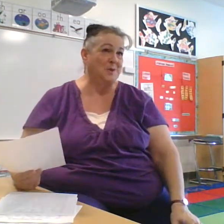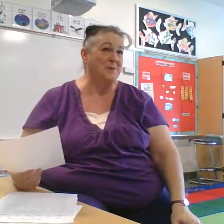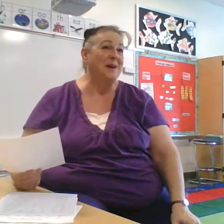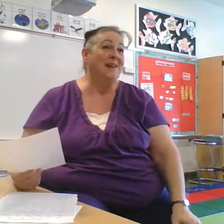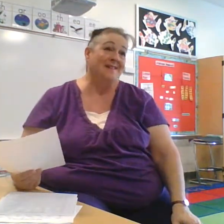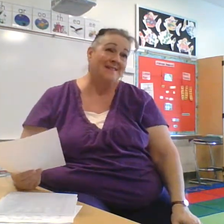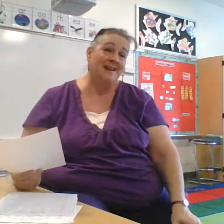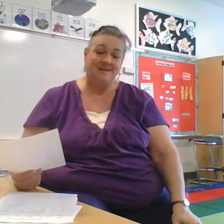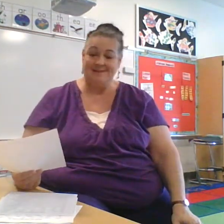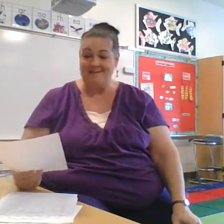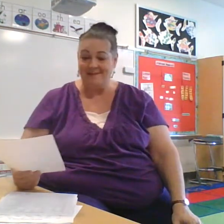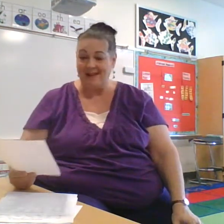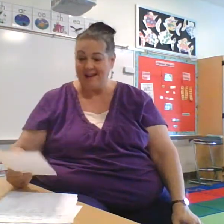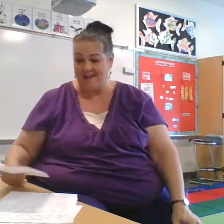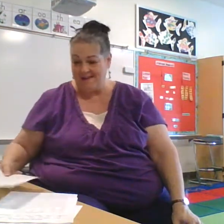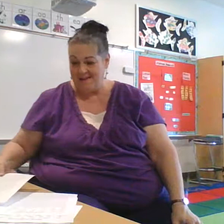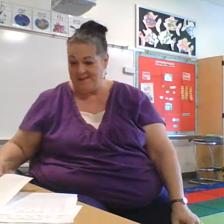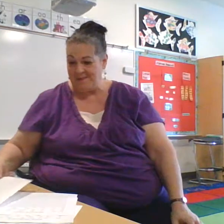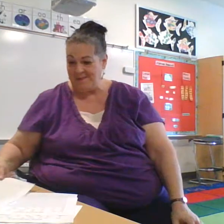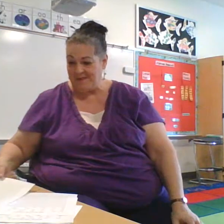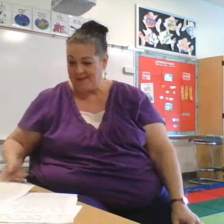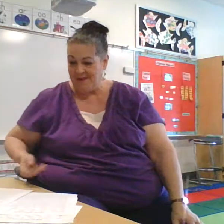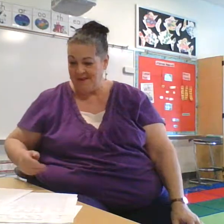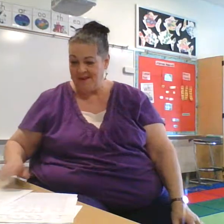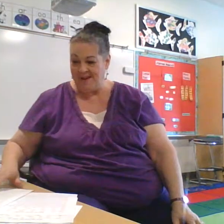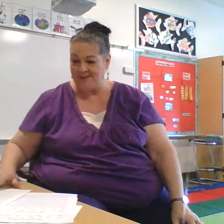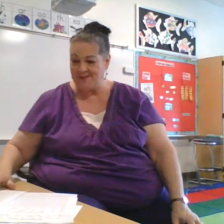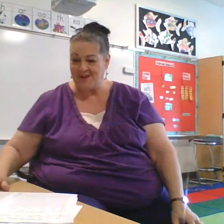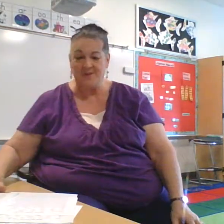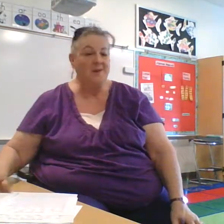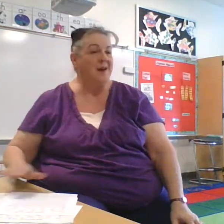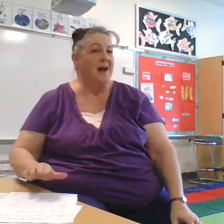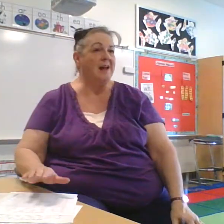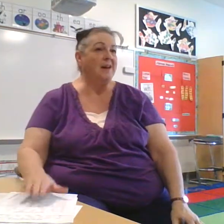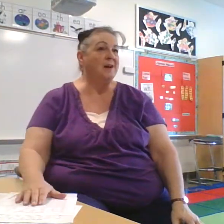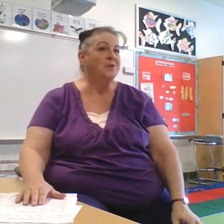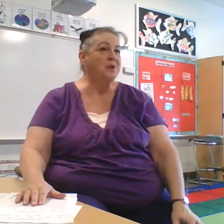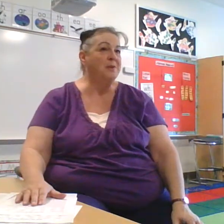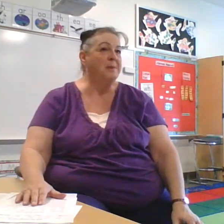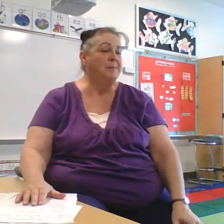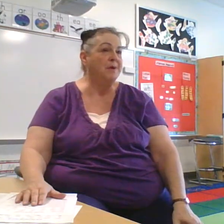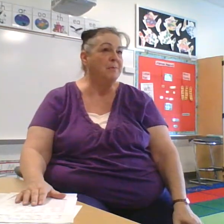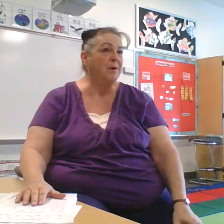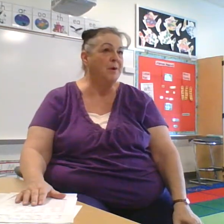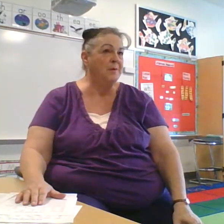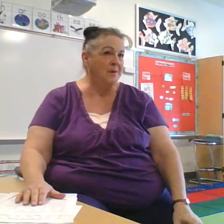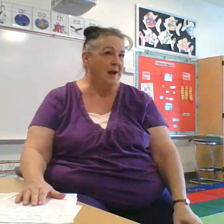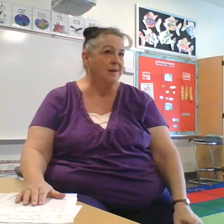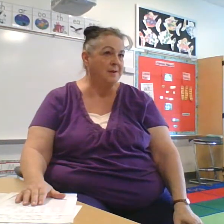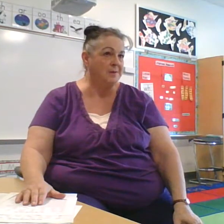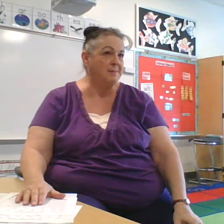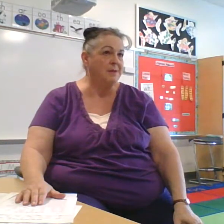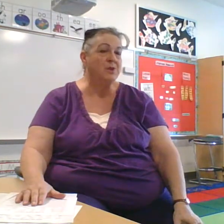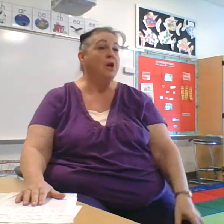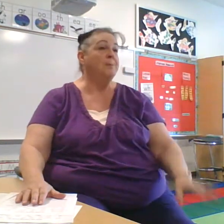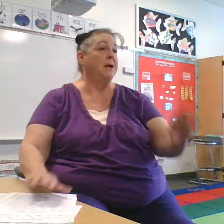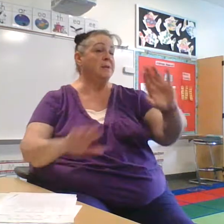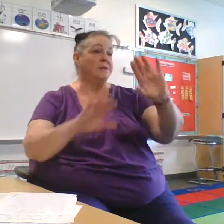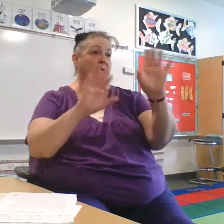Yeah, that, class. yeah, so I'll show you maybe tomorrow how to do some of those, because the whole